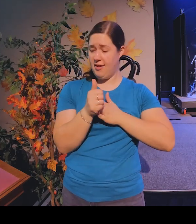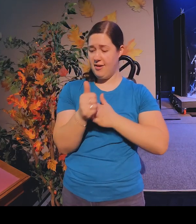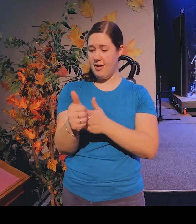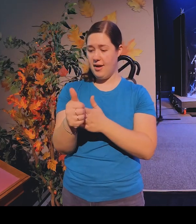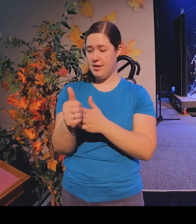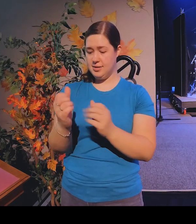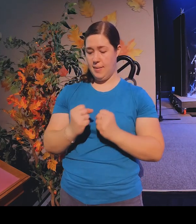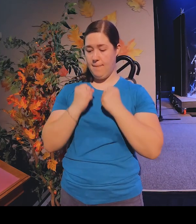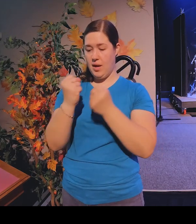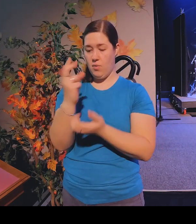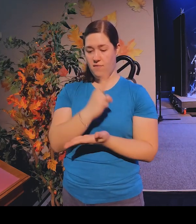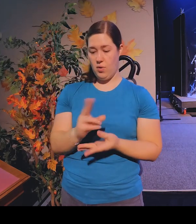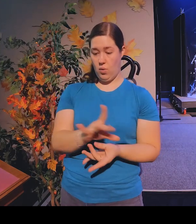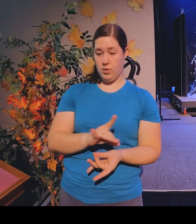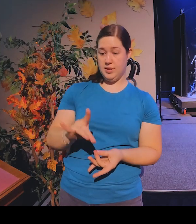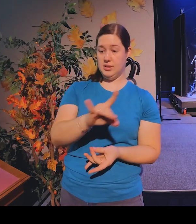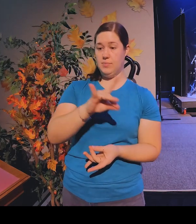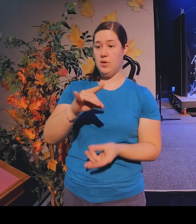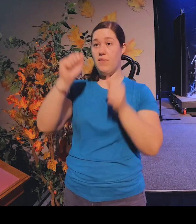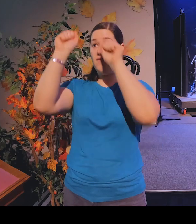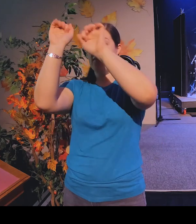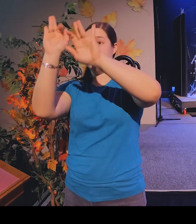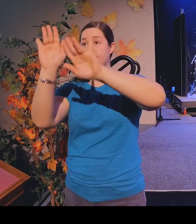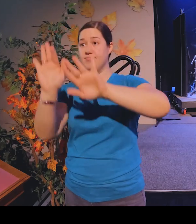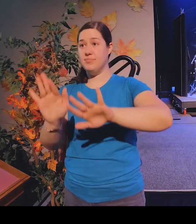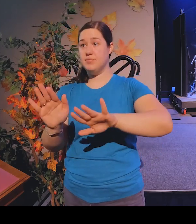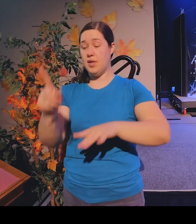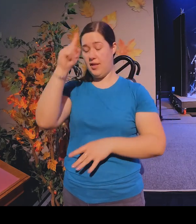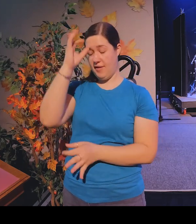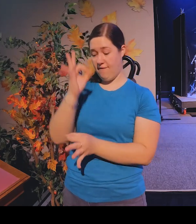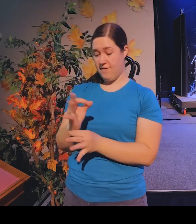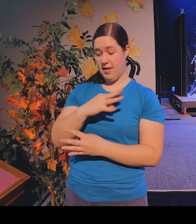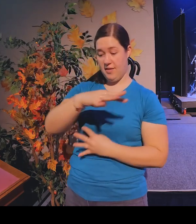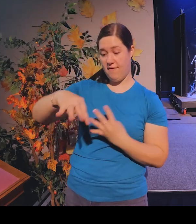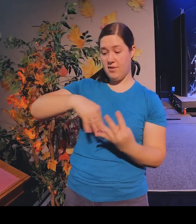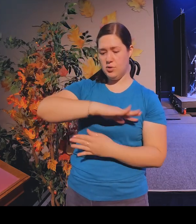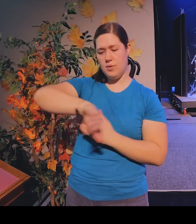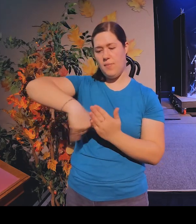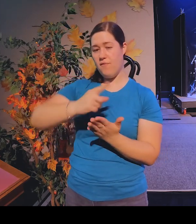upon you. And the faith and fellowship of all true disciples of Jesus